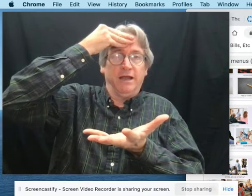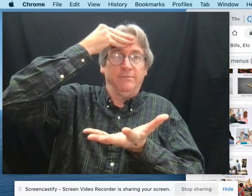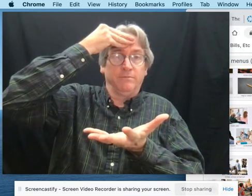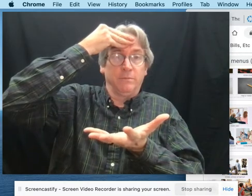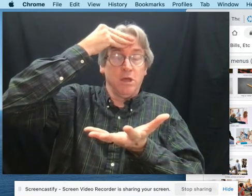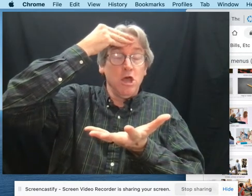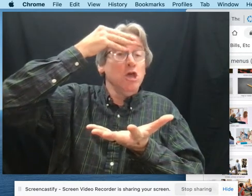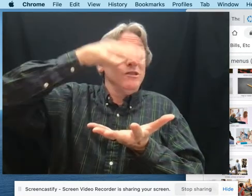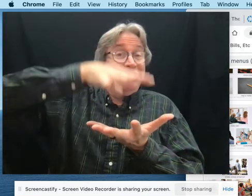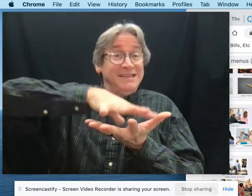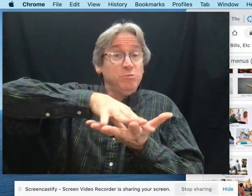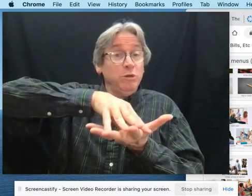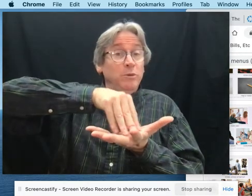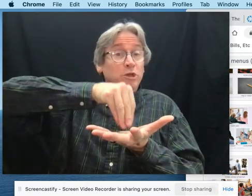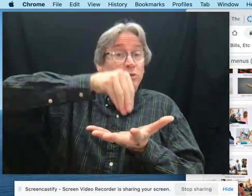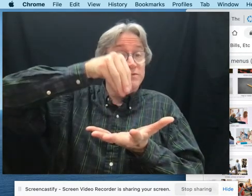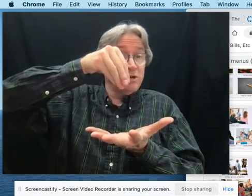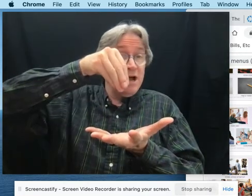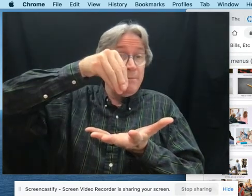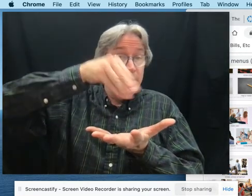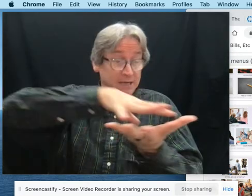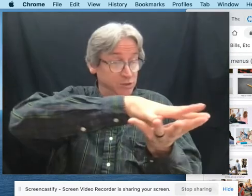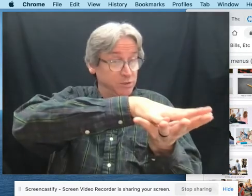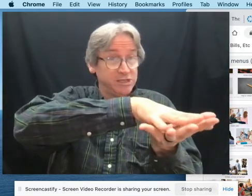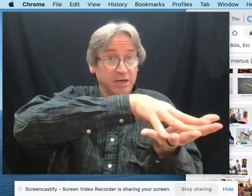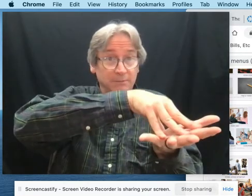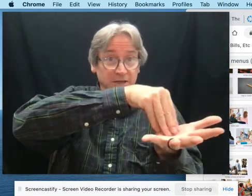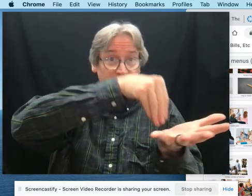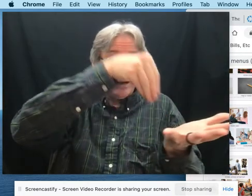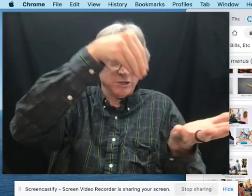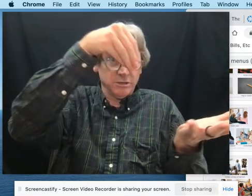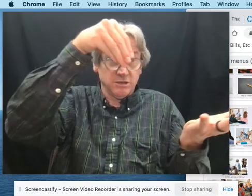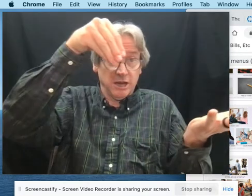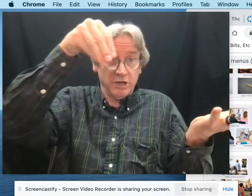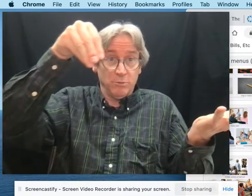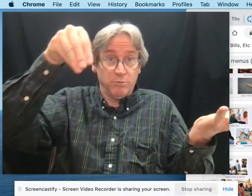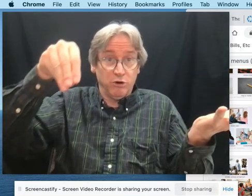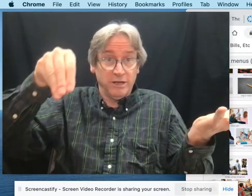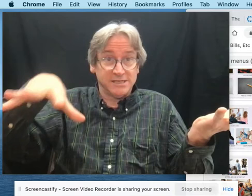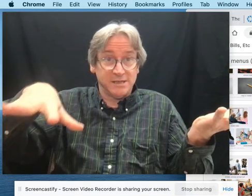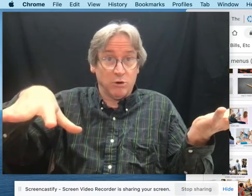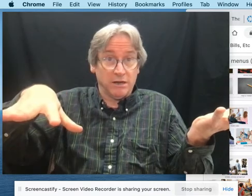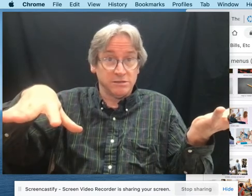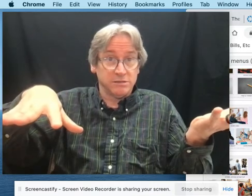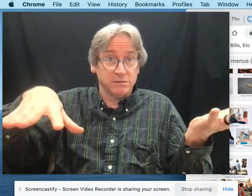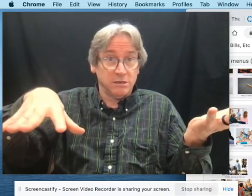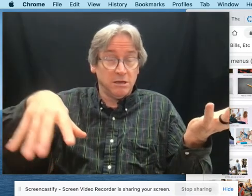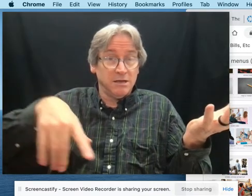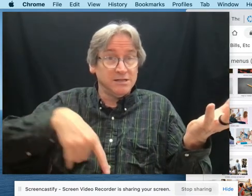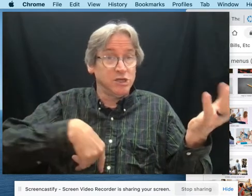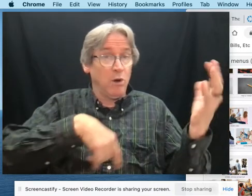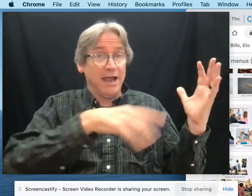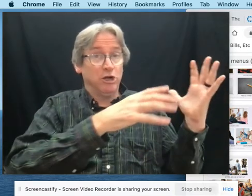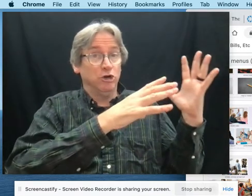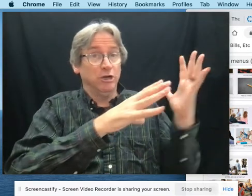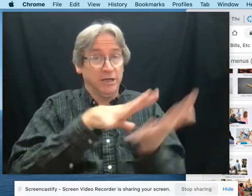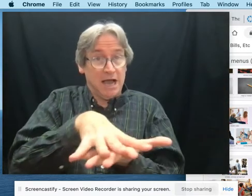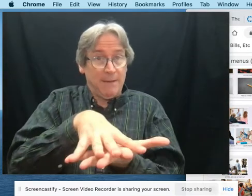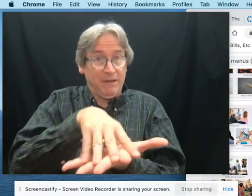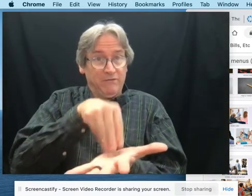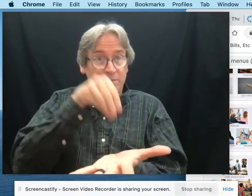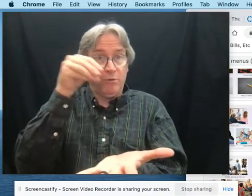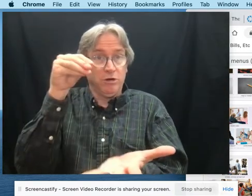it in your head. This we will use for copy because you suck up the information and you put it somewhere else. So I